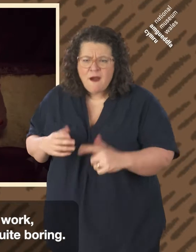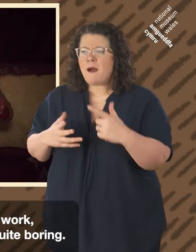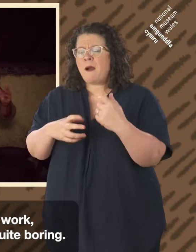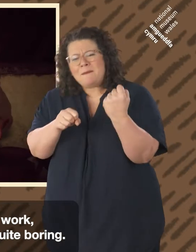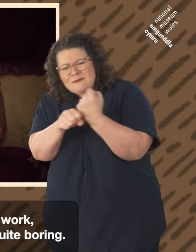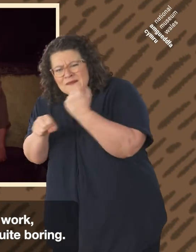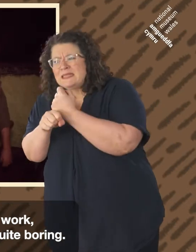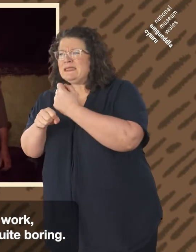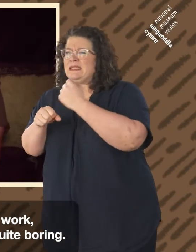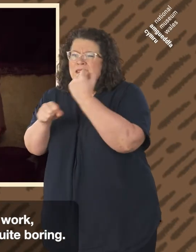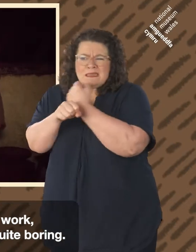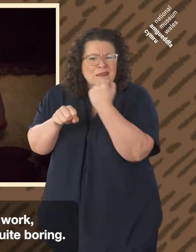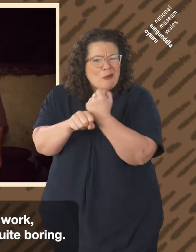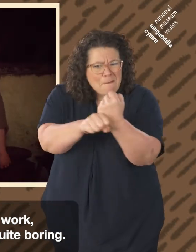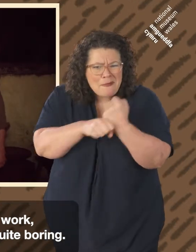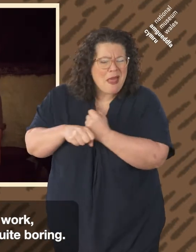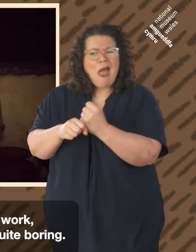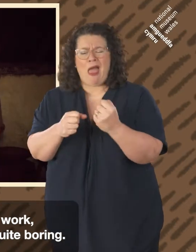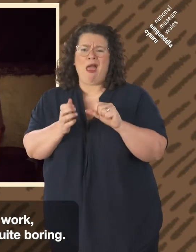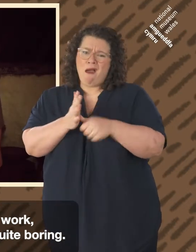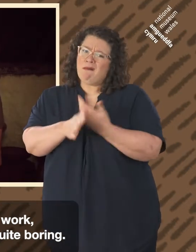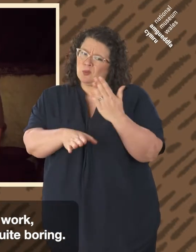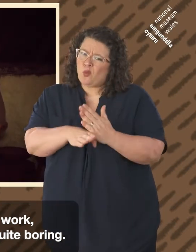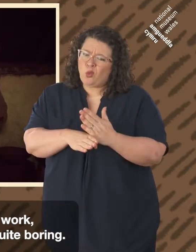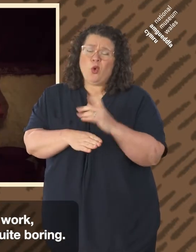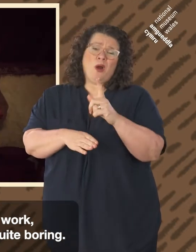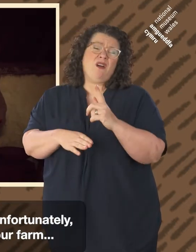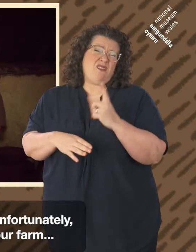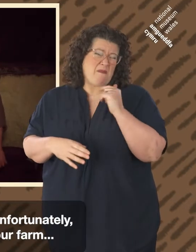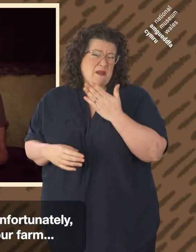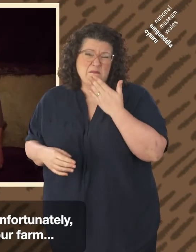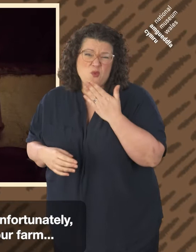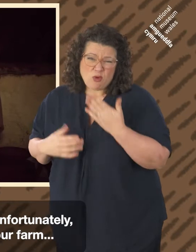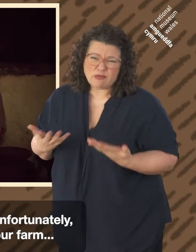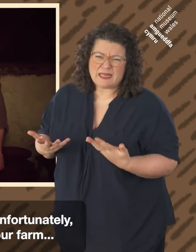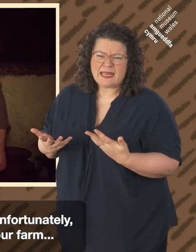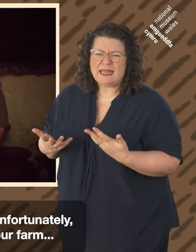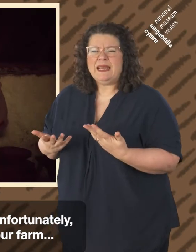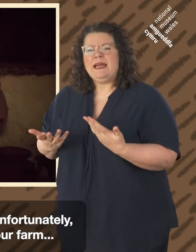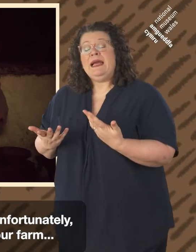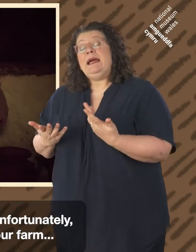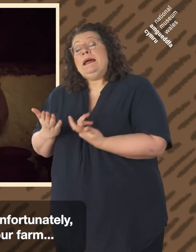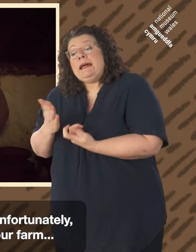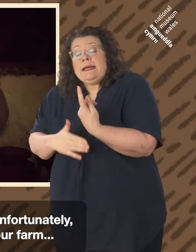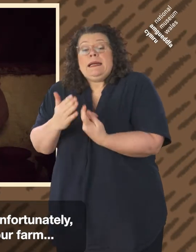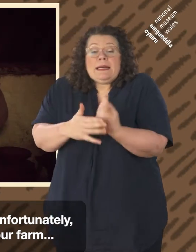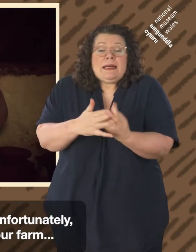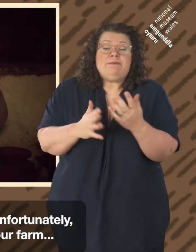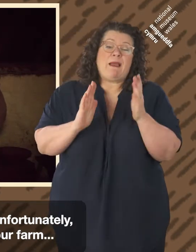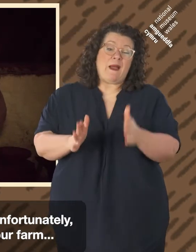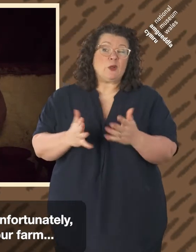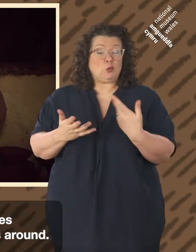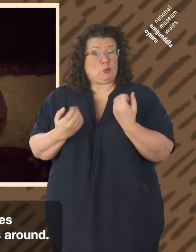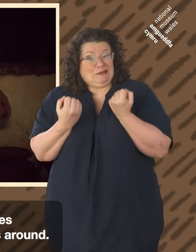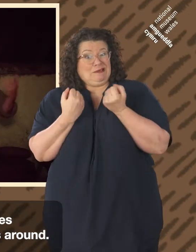doing hard work, but a lot of it can be quite boring. Every now and again, unfortunately, we have to defend